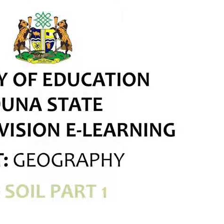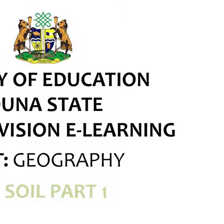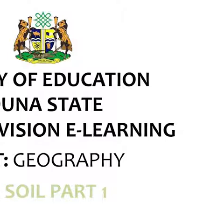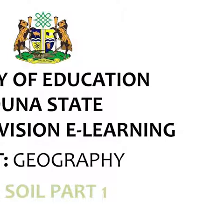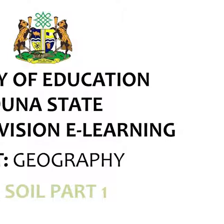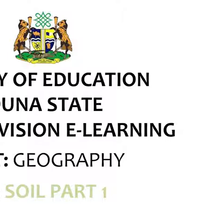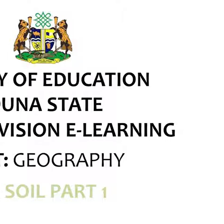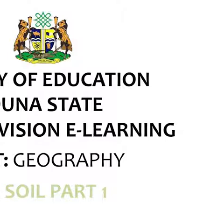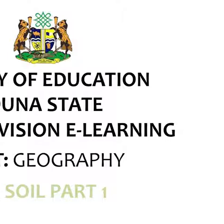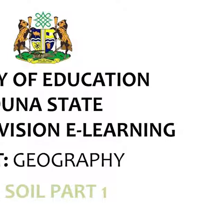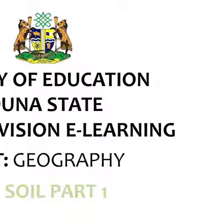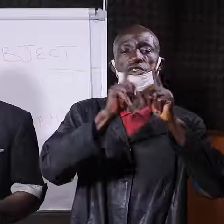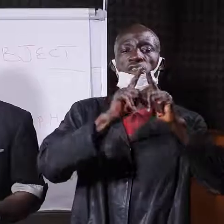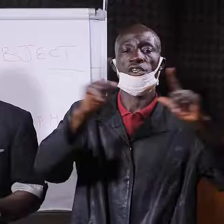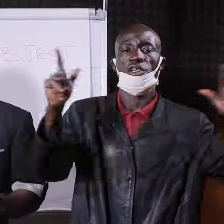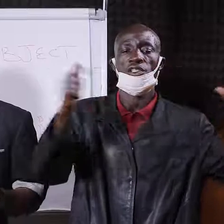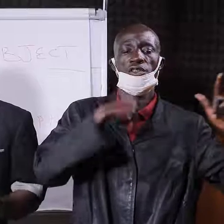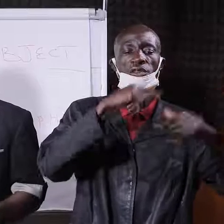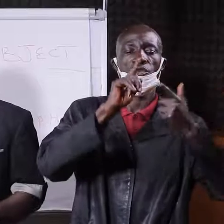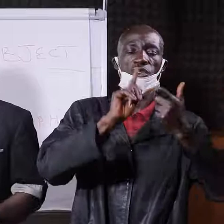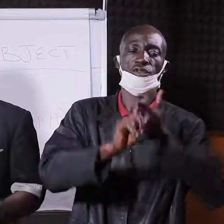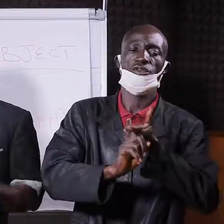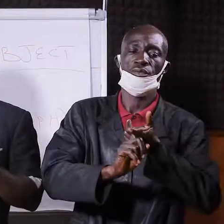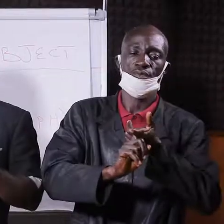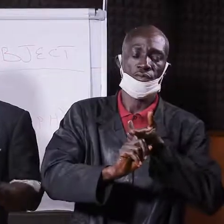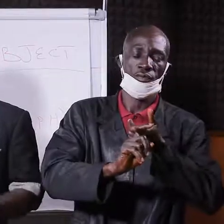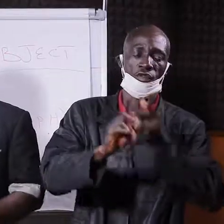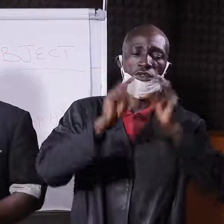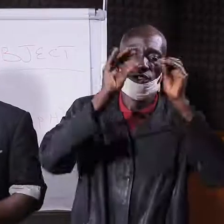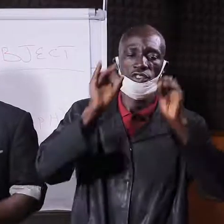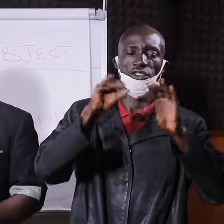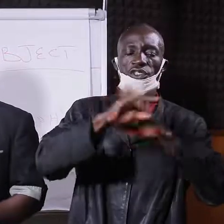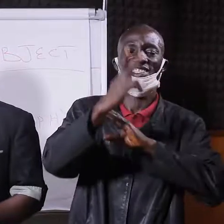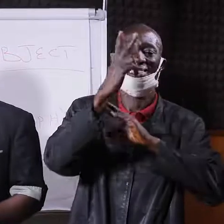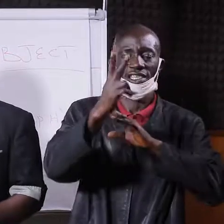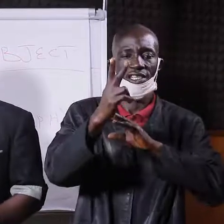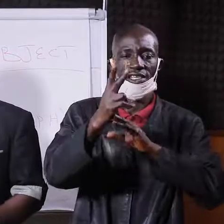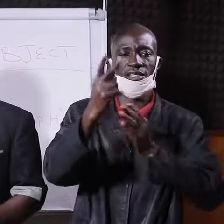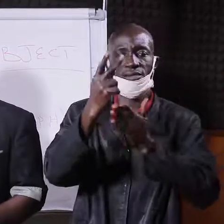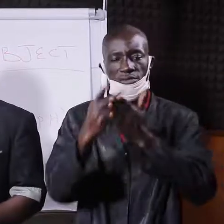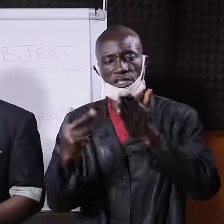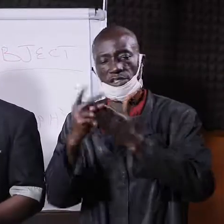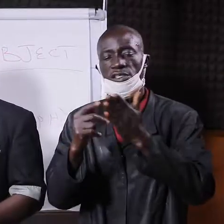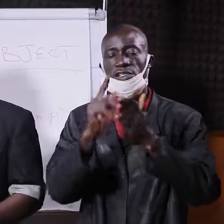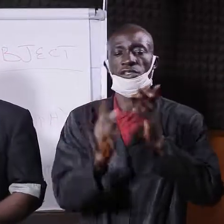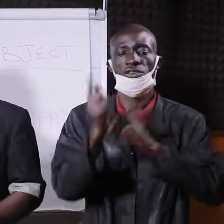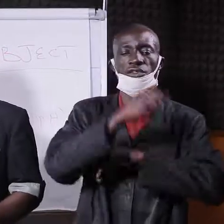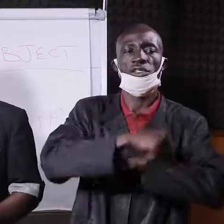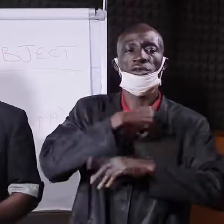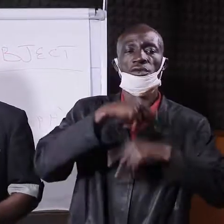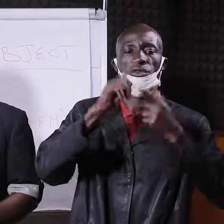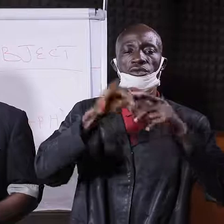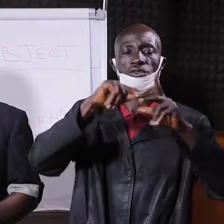this topic soil is, we're going to deliver it in 3 parts. Today, we are looking at part